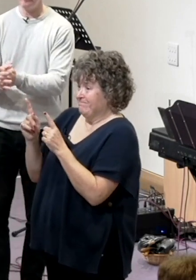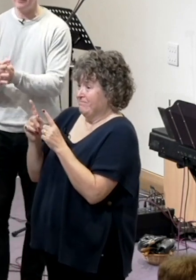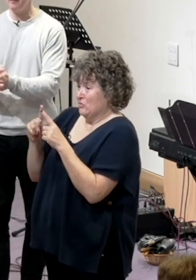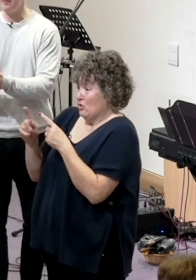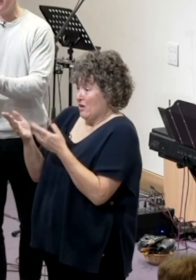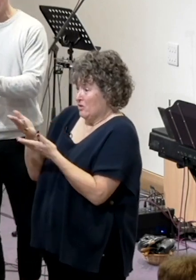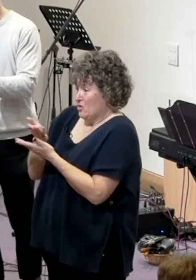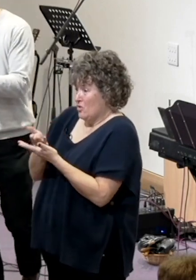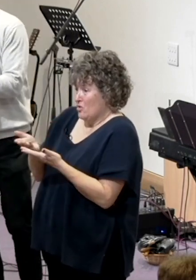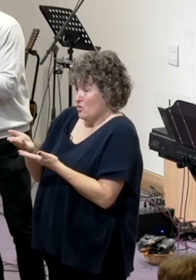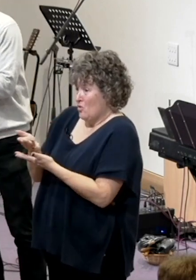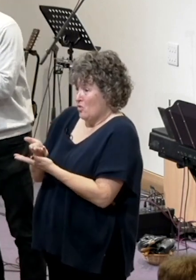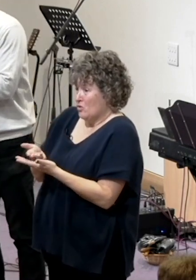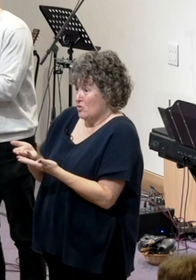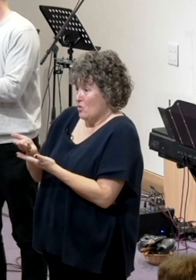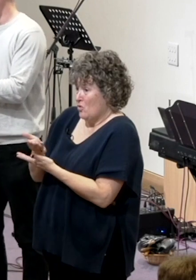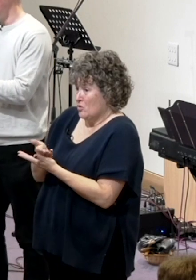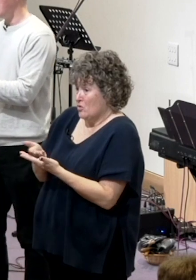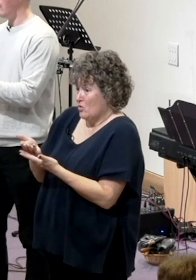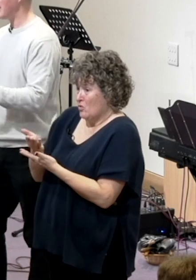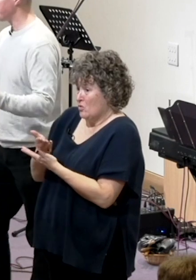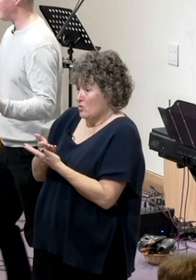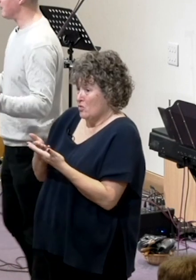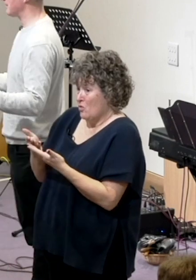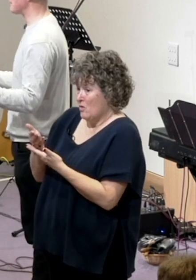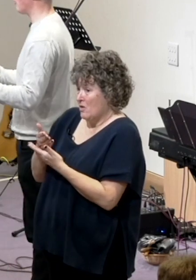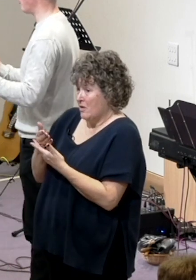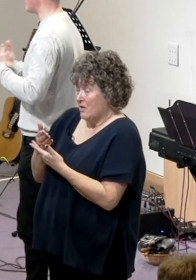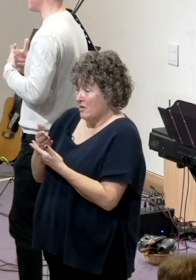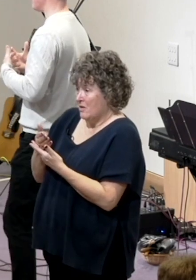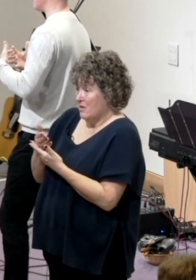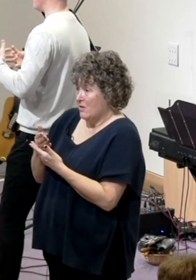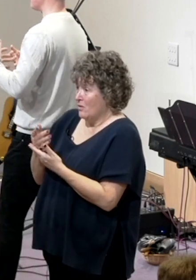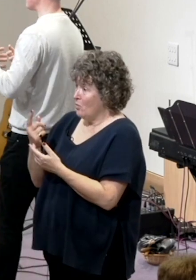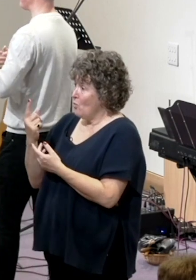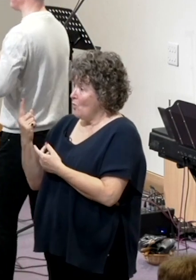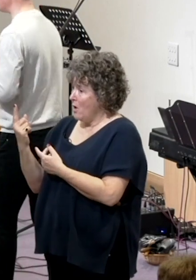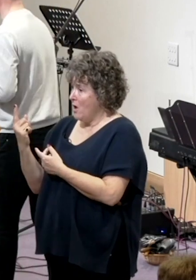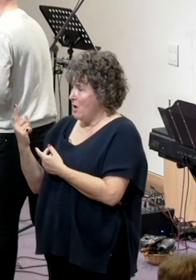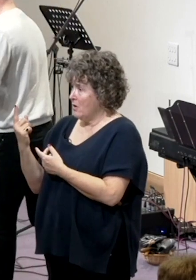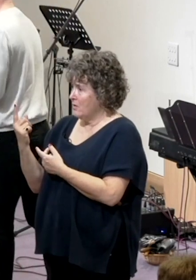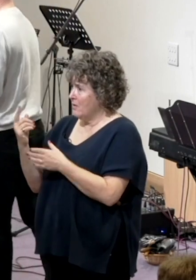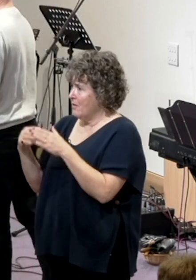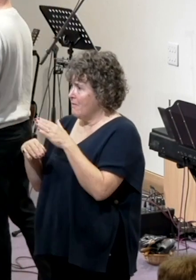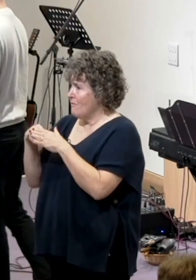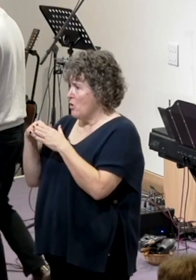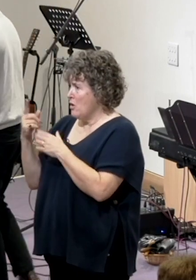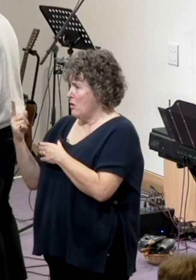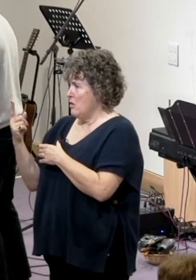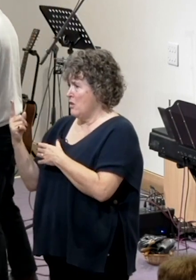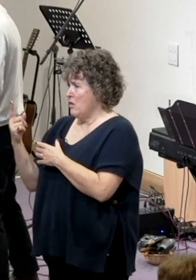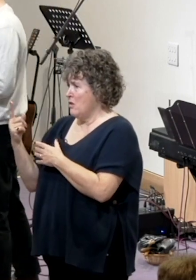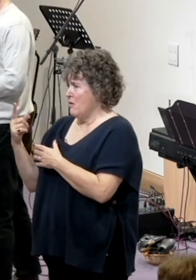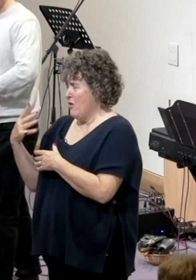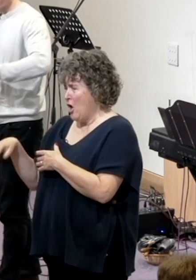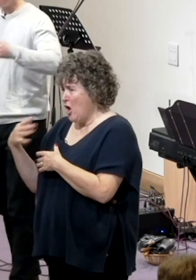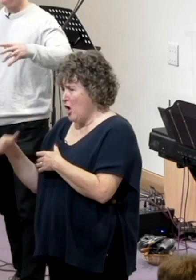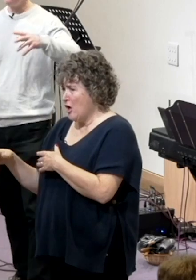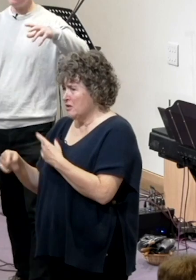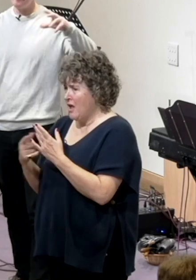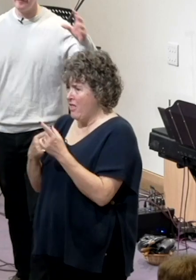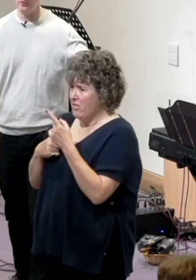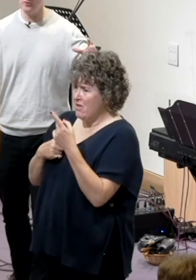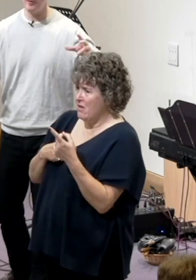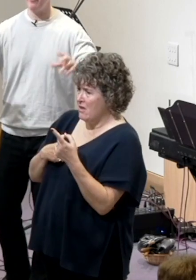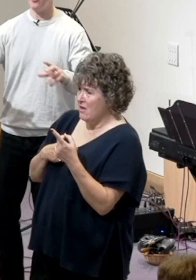and talk things through and make it work, what they found is that one of them was filled with lots of pain and hurt. The other one